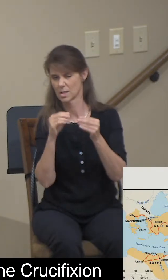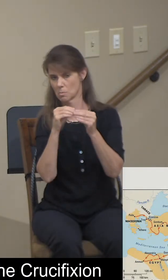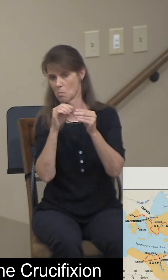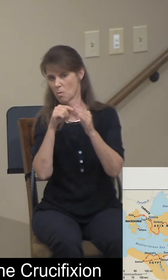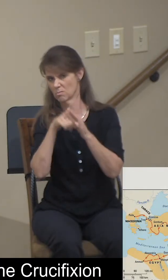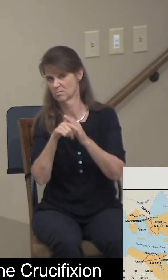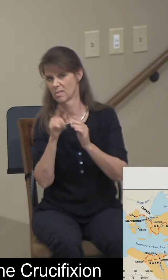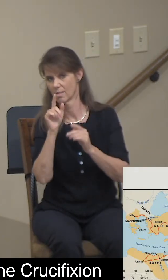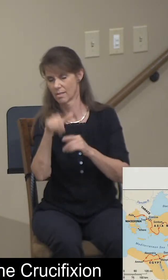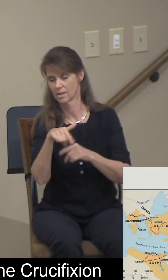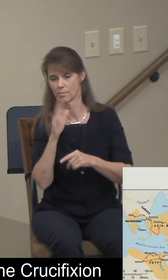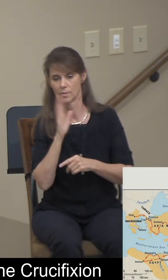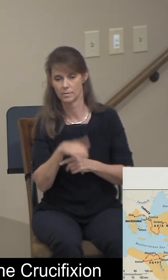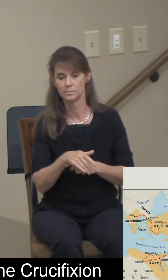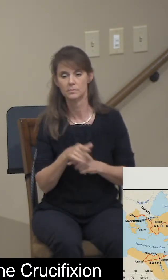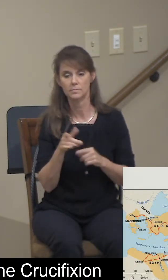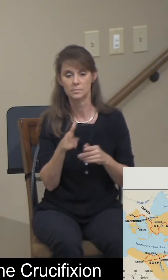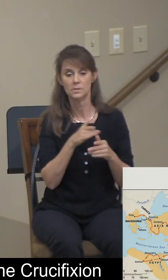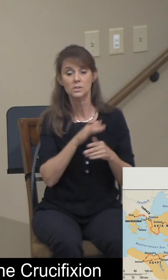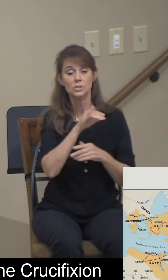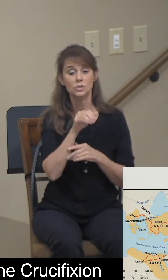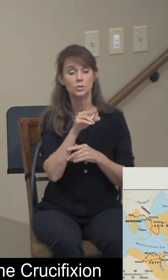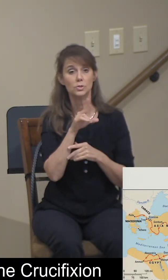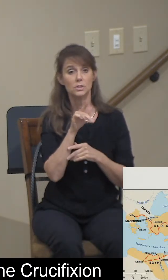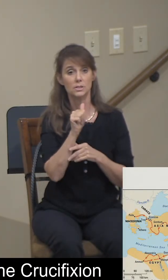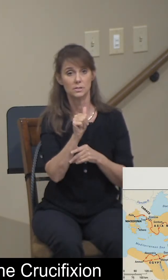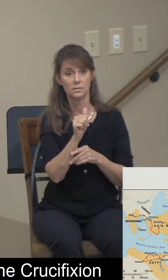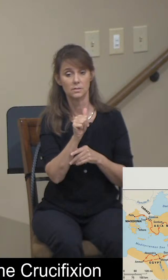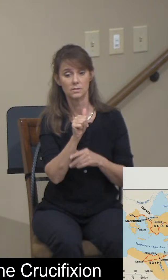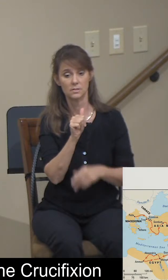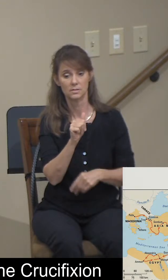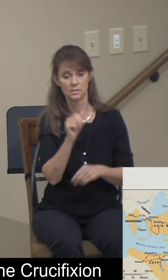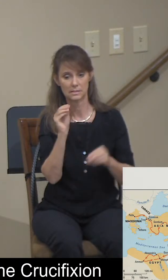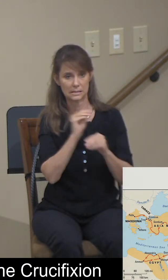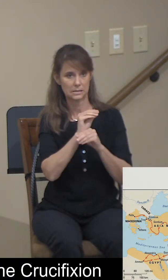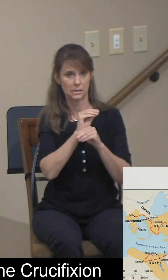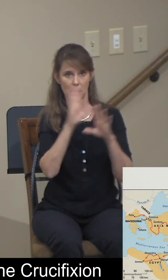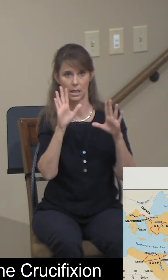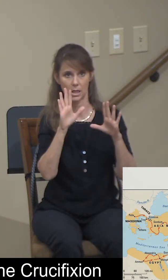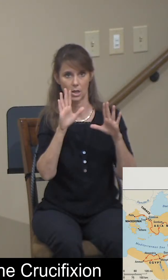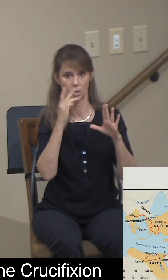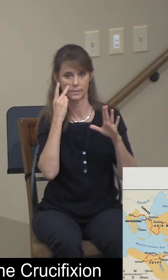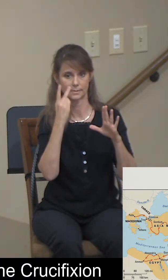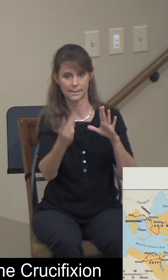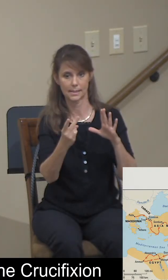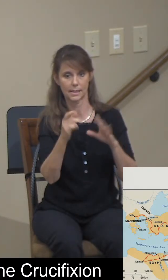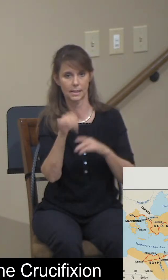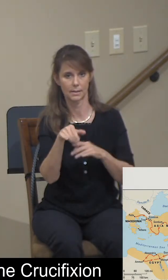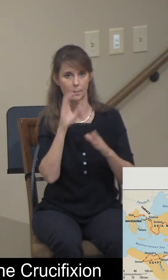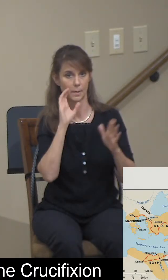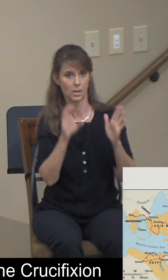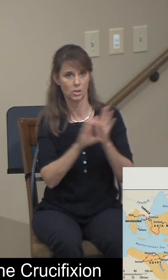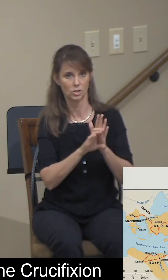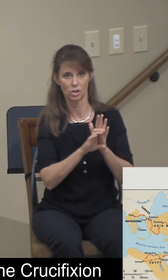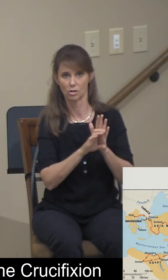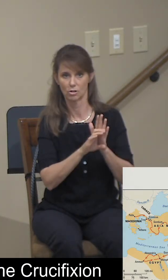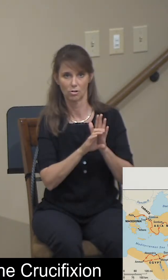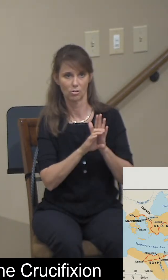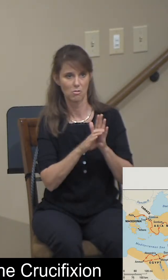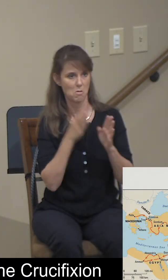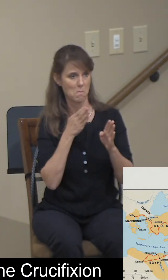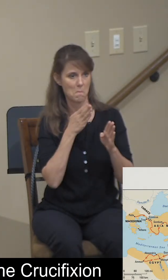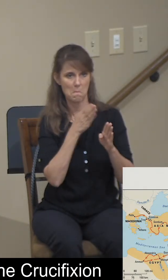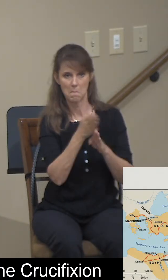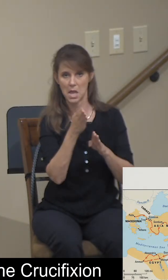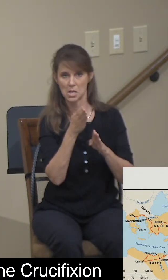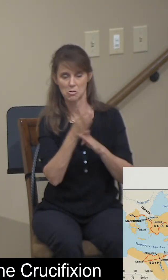So Judea, as is evident always and evident in this picture, is not a major field of conquest